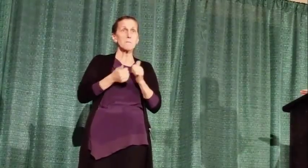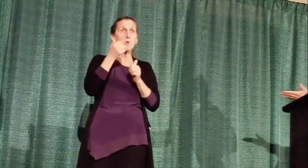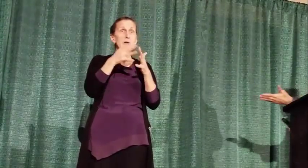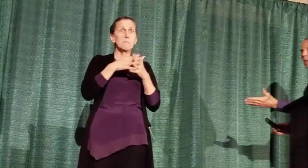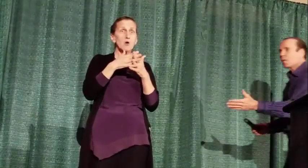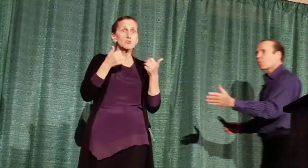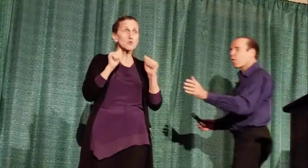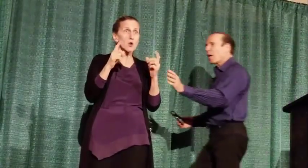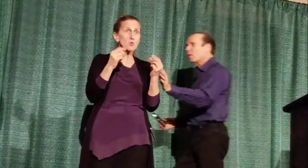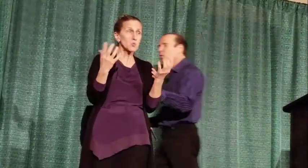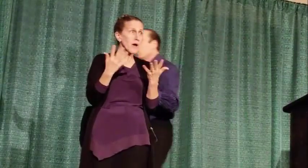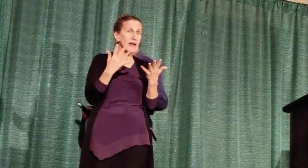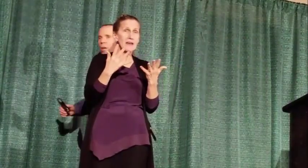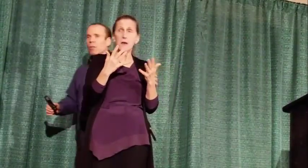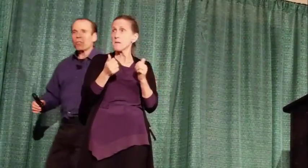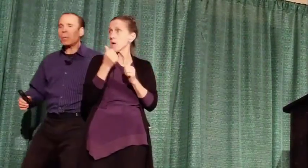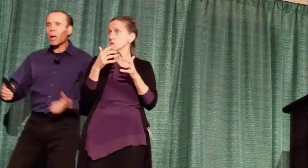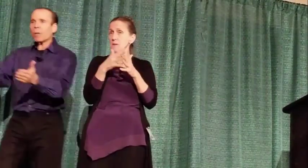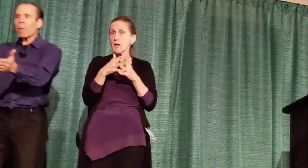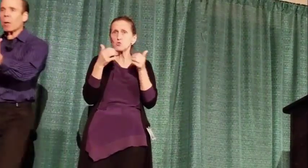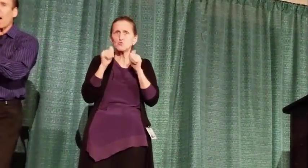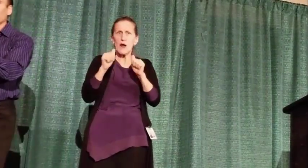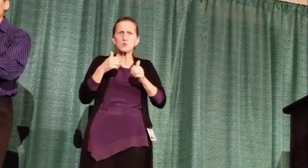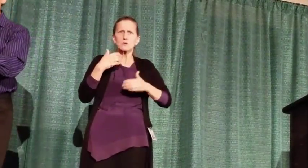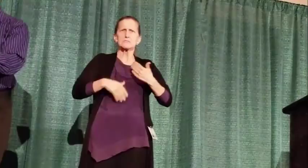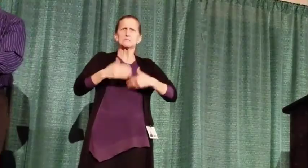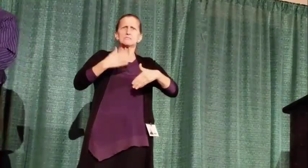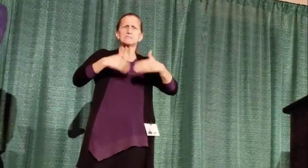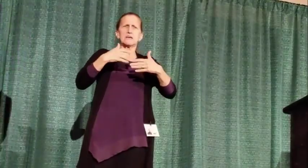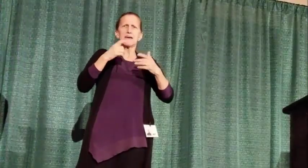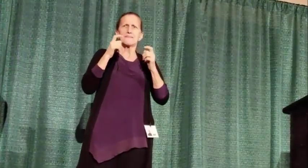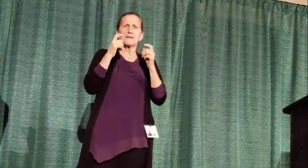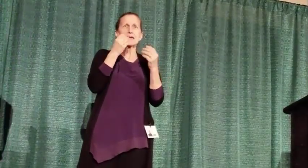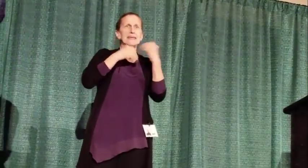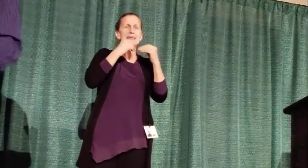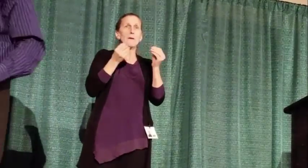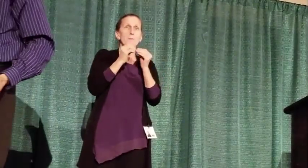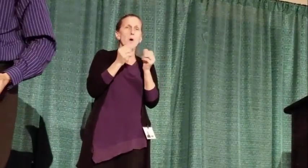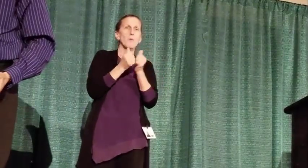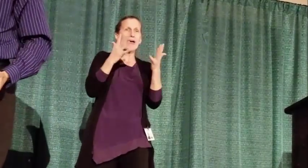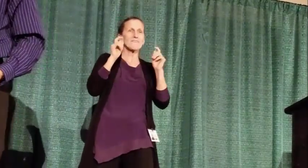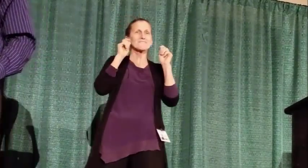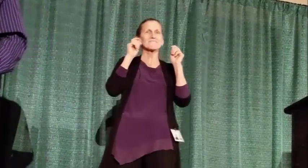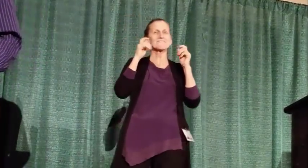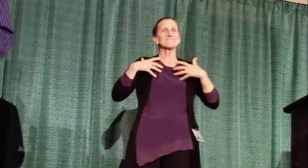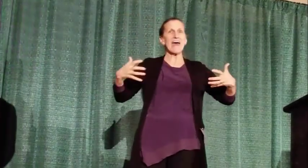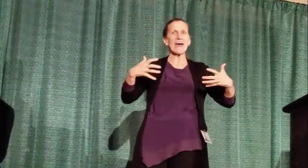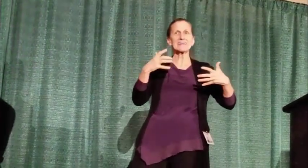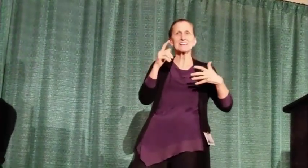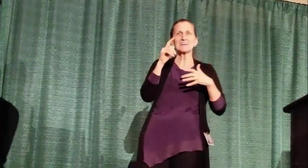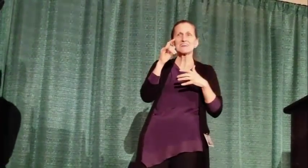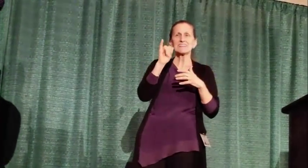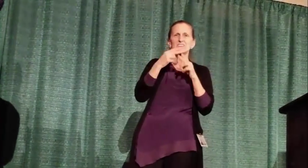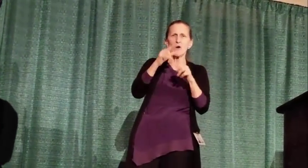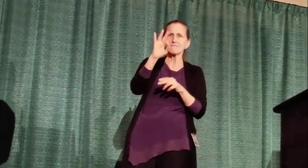do? They're trying to speed up the metabolic rate so they can eat more food and not get fat. That's called a